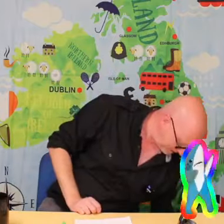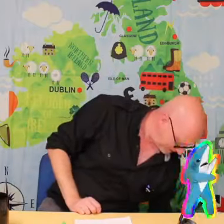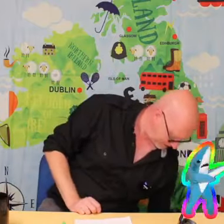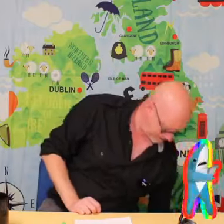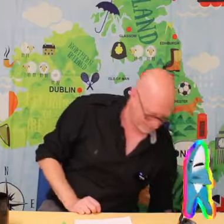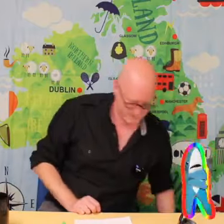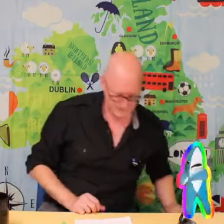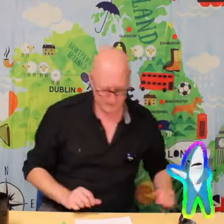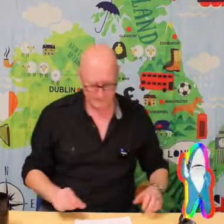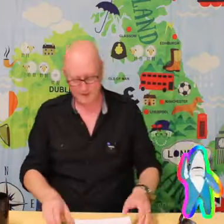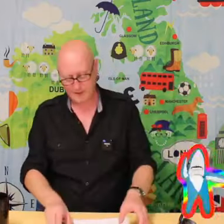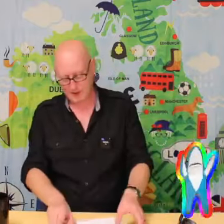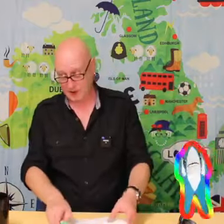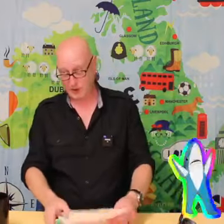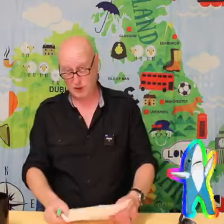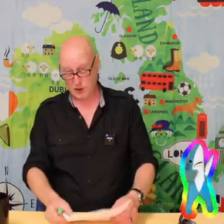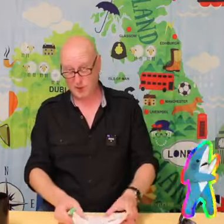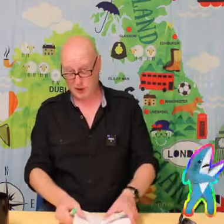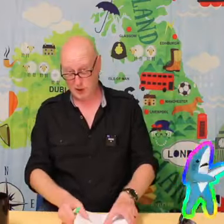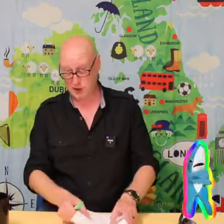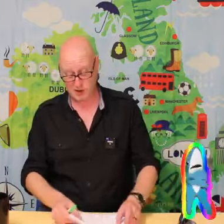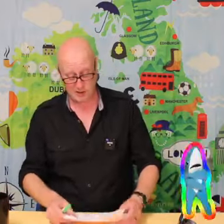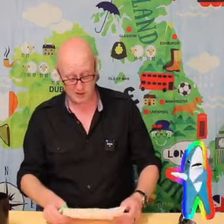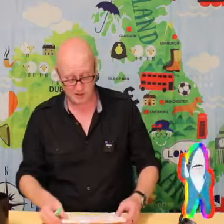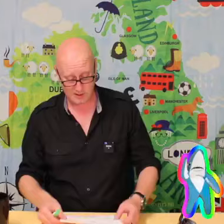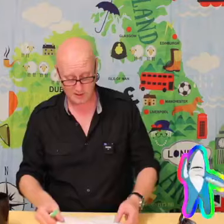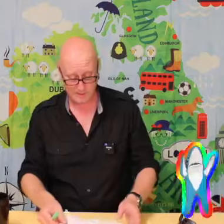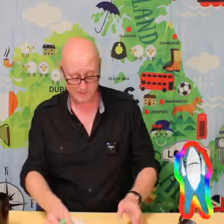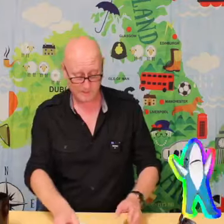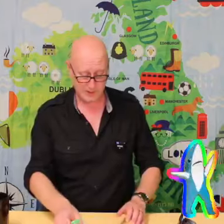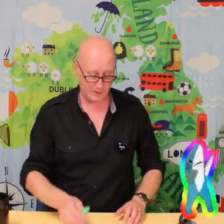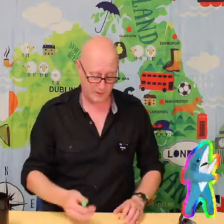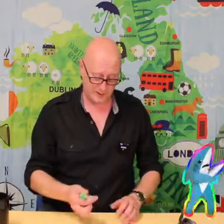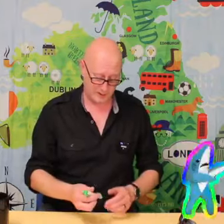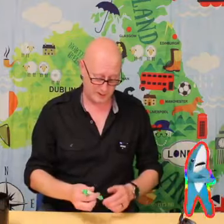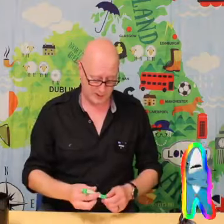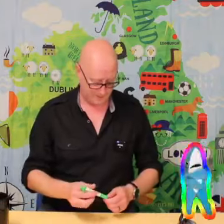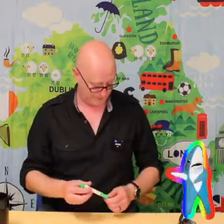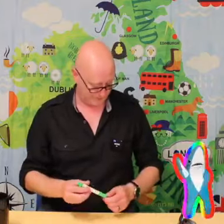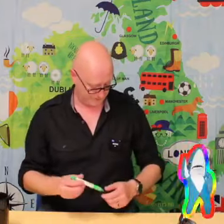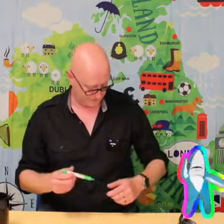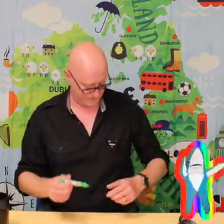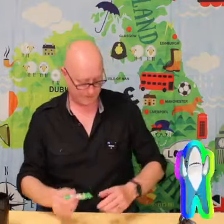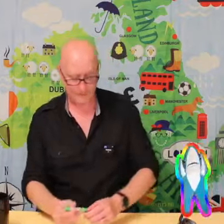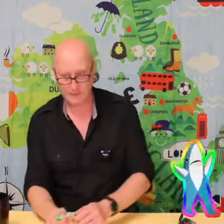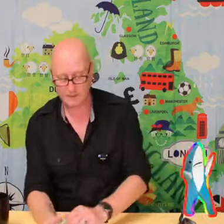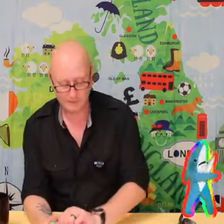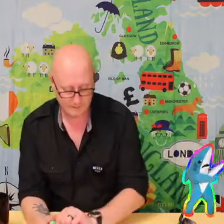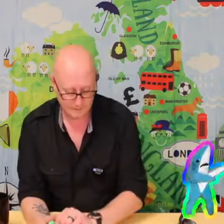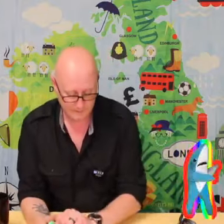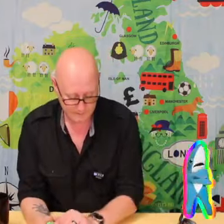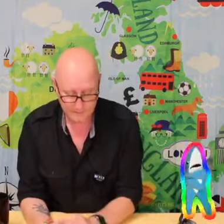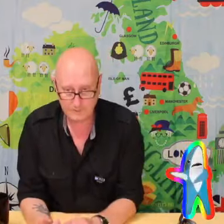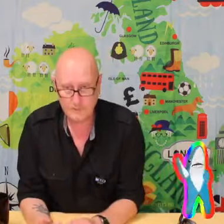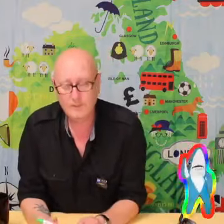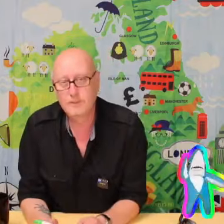a cocktail, if I remember rightly. Yeah. She normally does. Aye, very nice. Good memories, Heather. That was a grand afternoon. Now, Catherine's